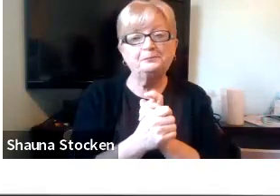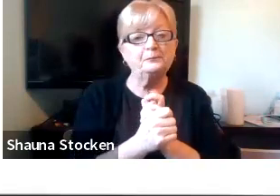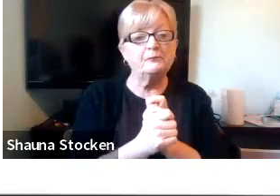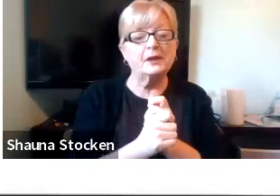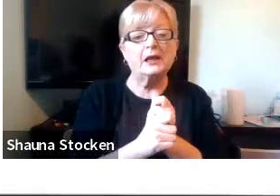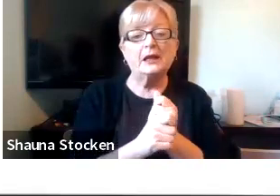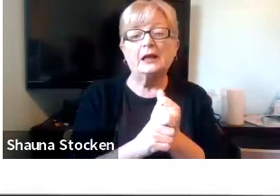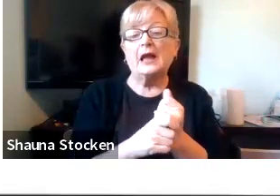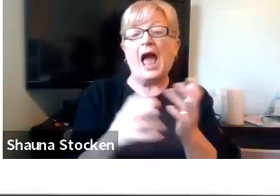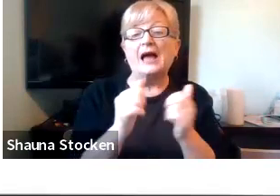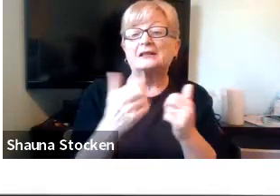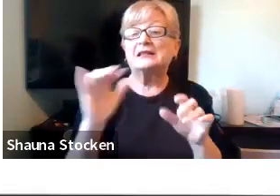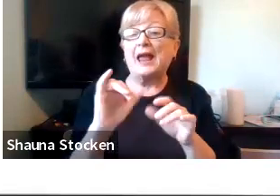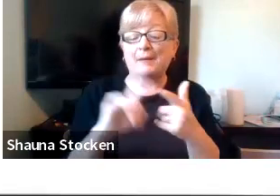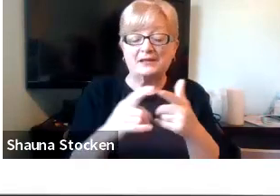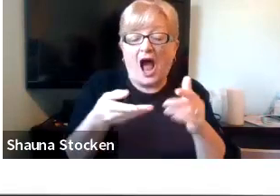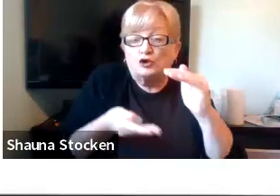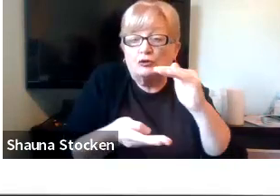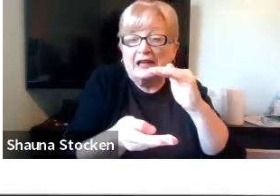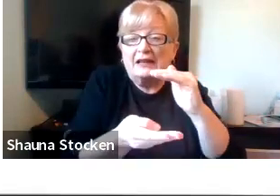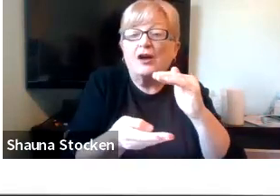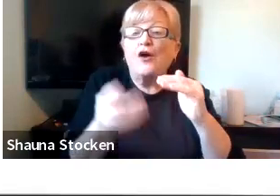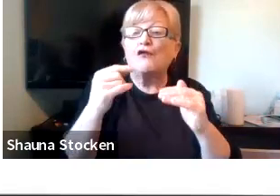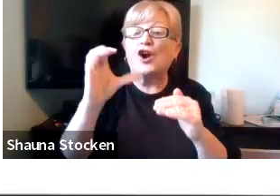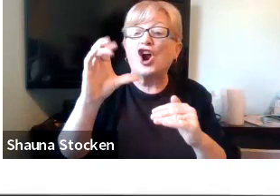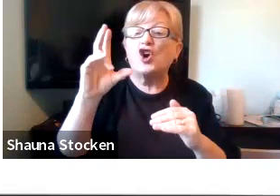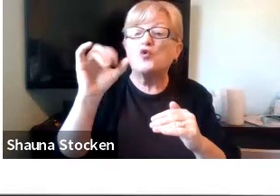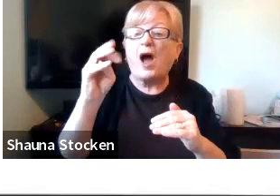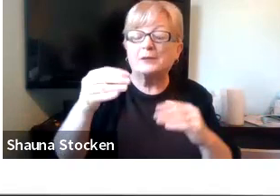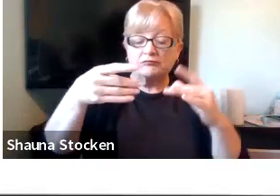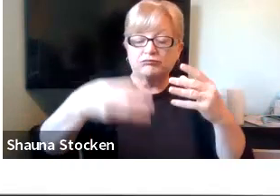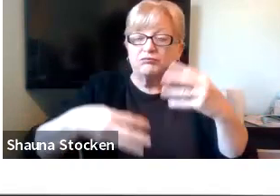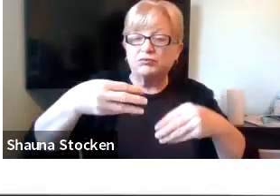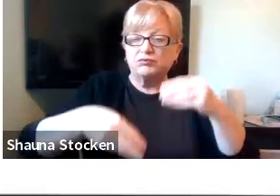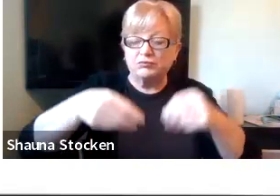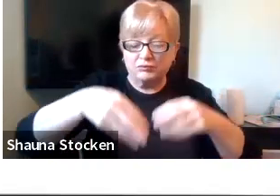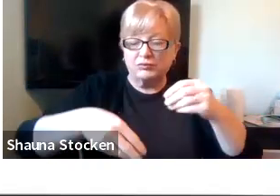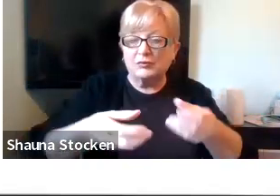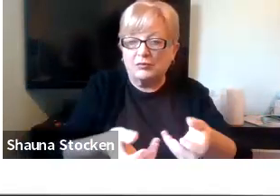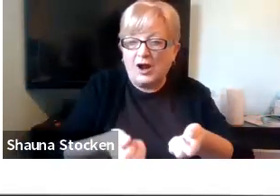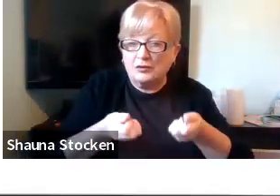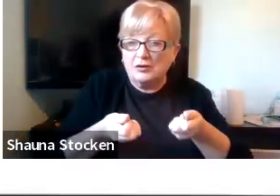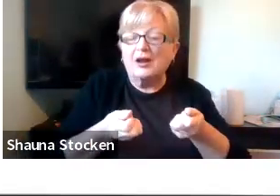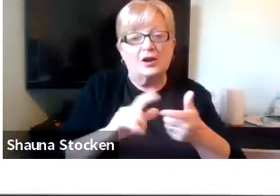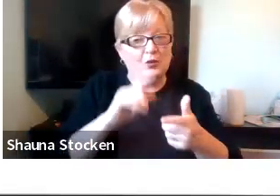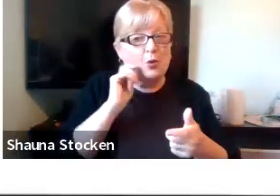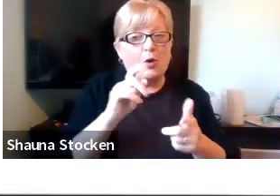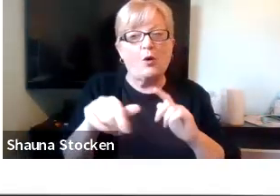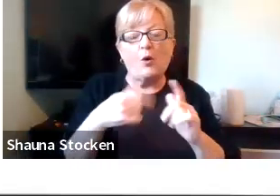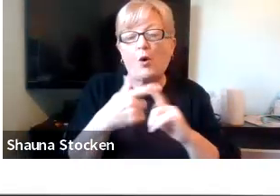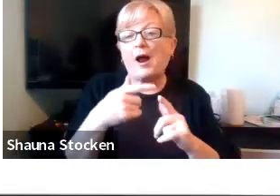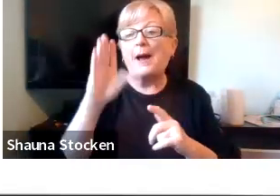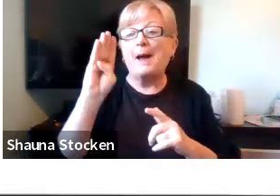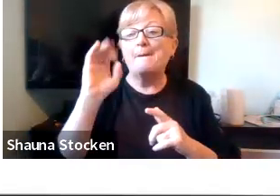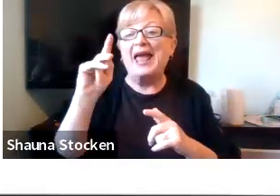It comes with a crumb tray and a baking rack. And the nicest thing I think that I like about the Consori oven is that it